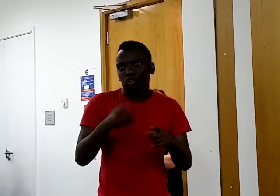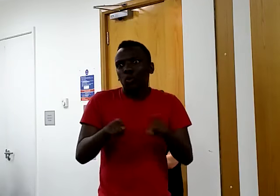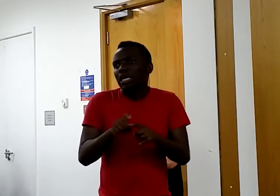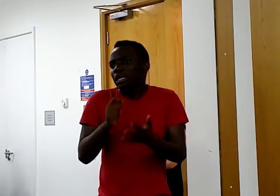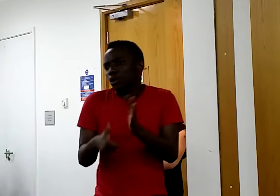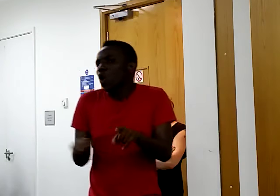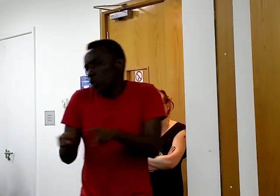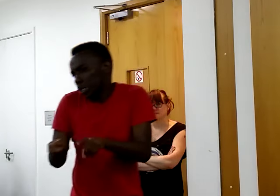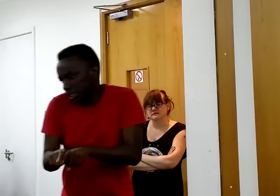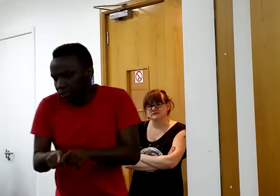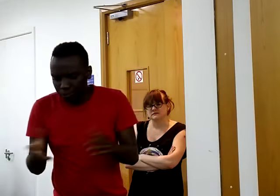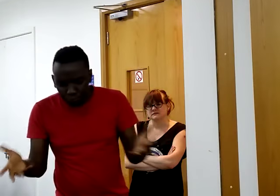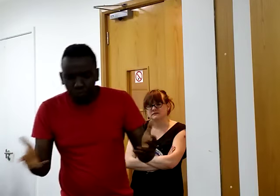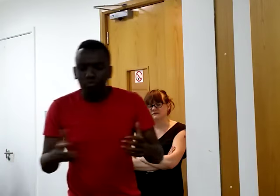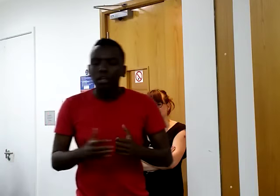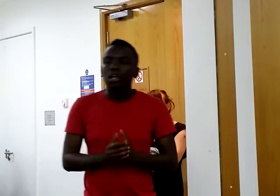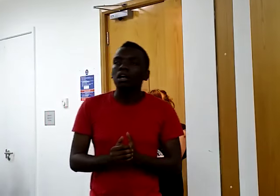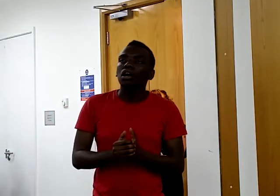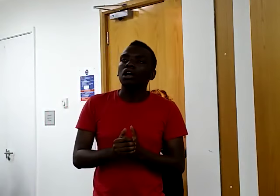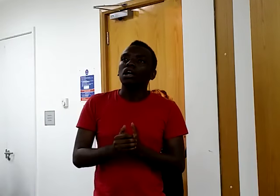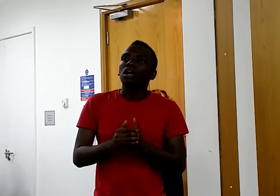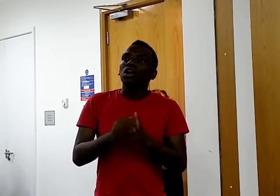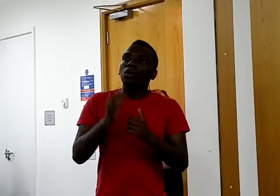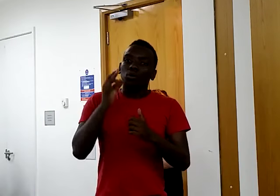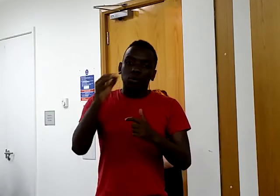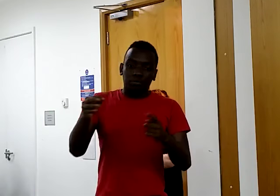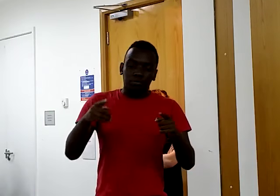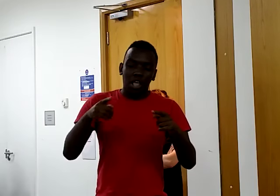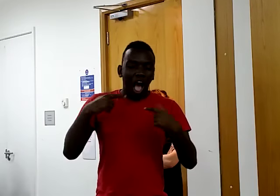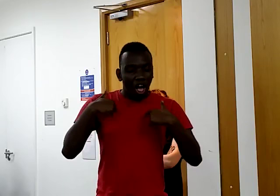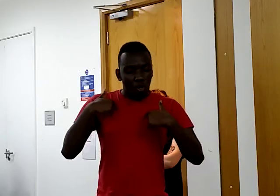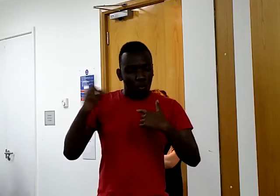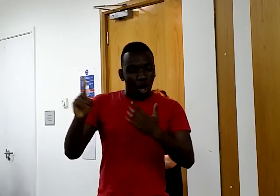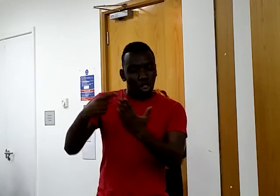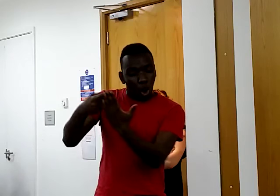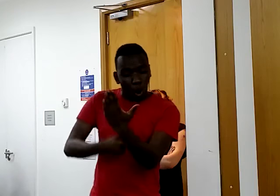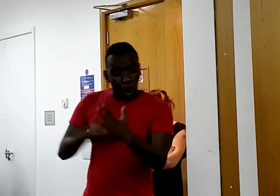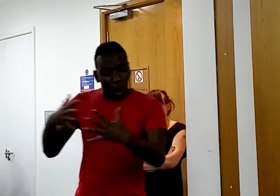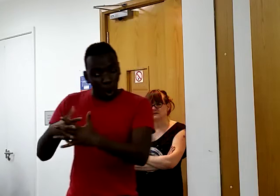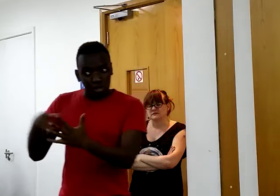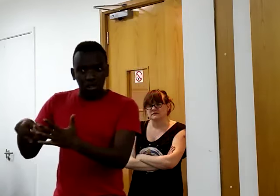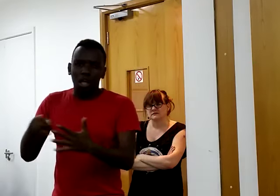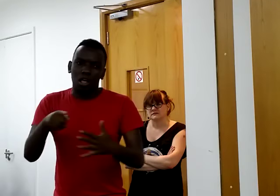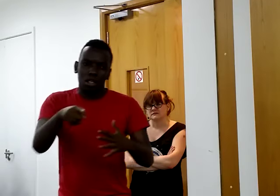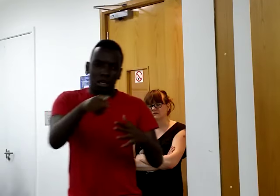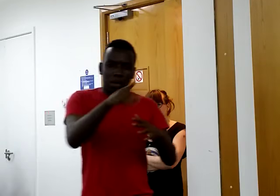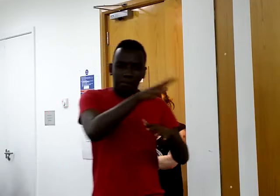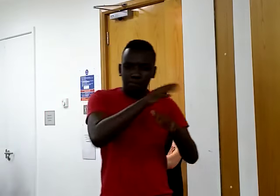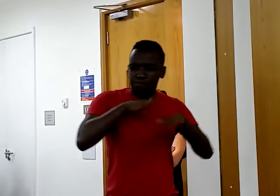And he's aware of the impact of everyday issues and the barriers that we face as a community.